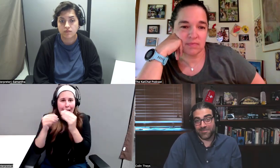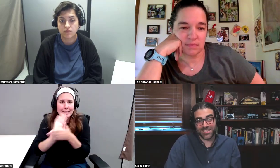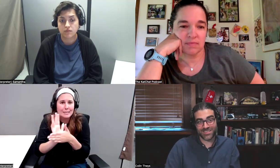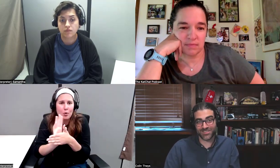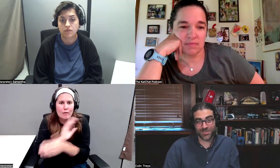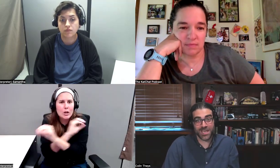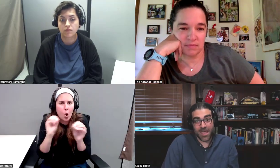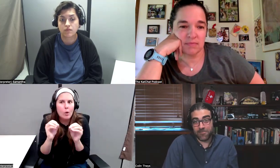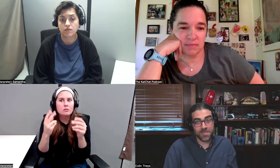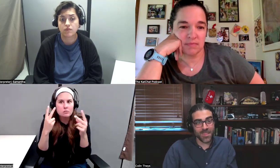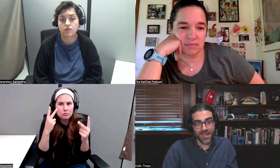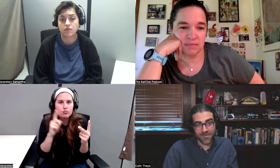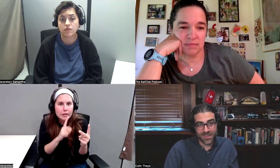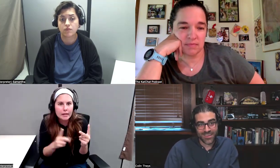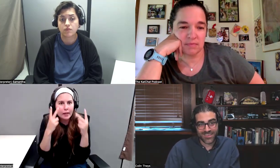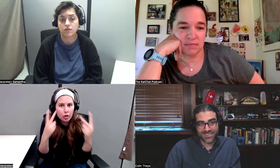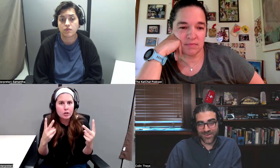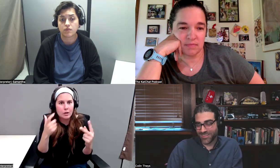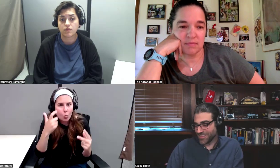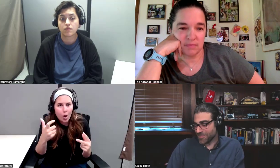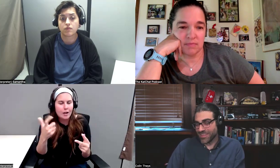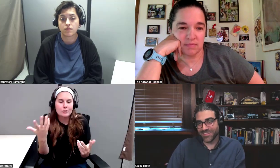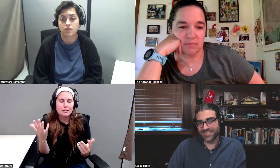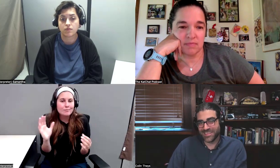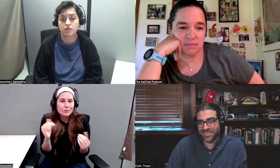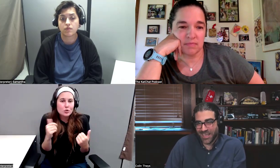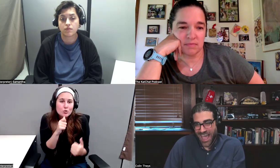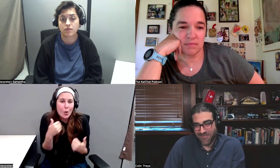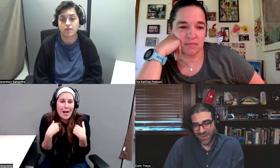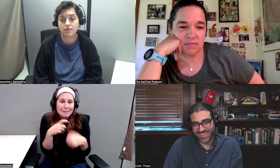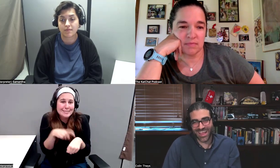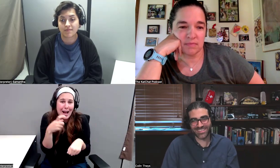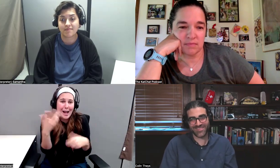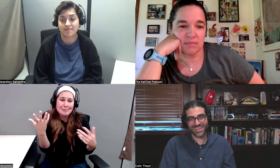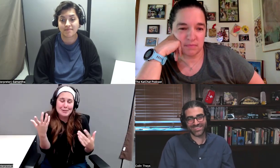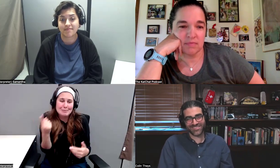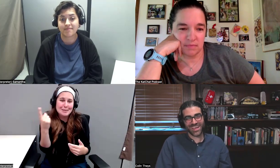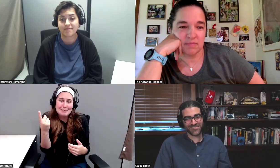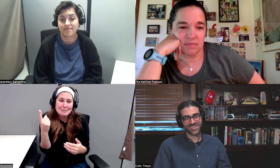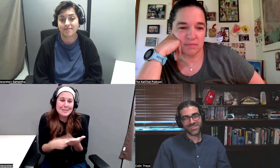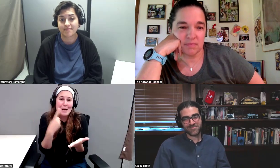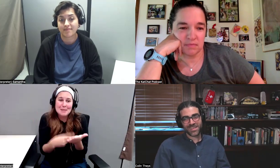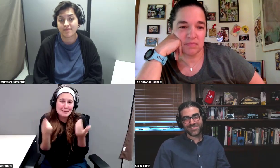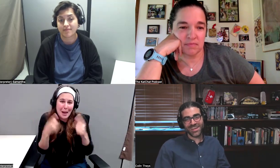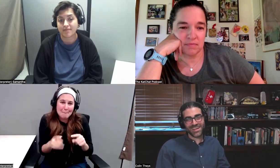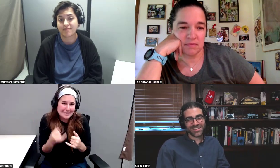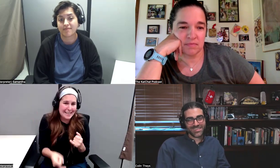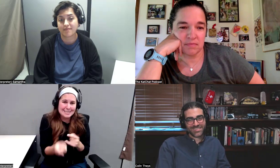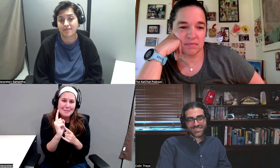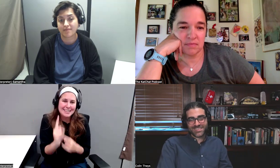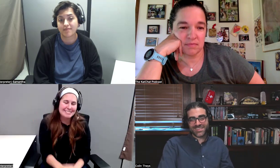at it because there's just no time. Um, so it's amazing these things happen at the last minute sometimes.